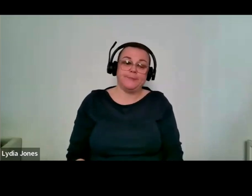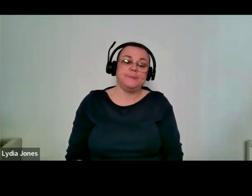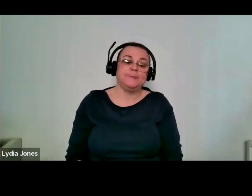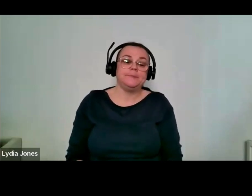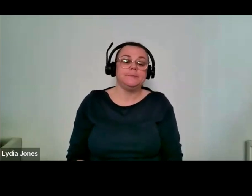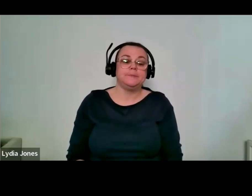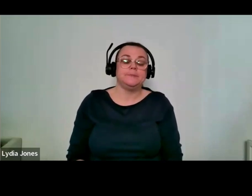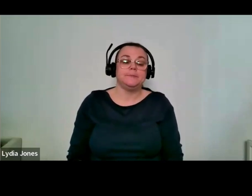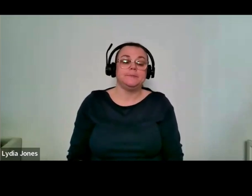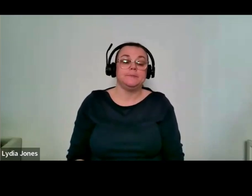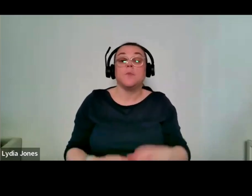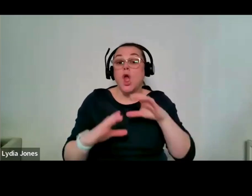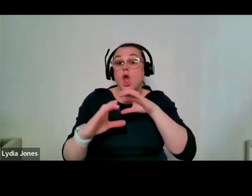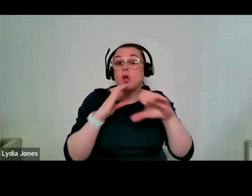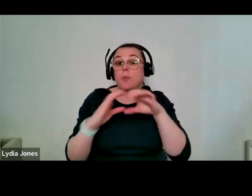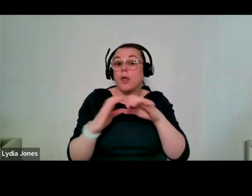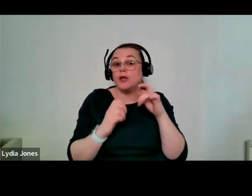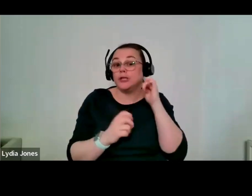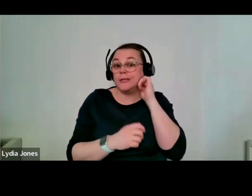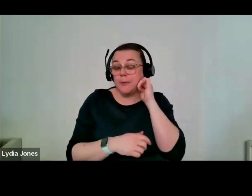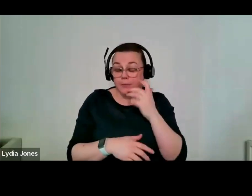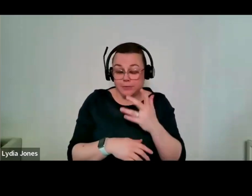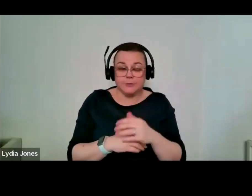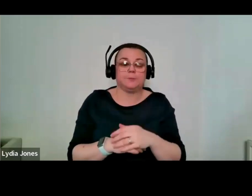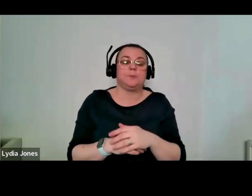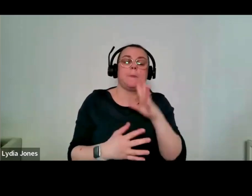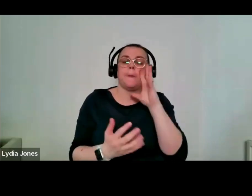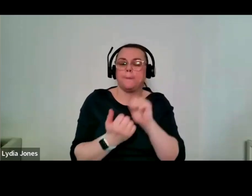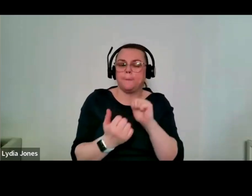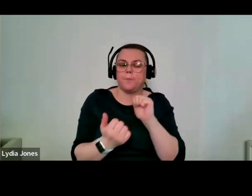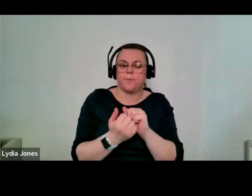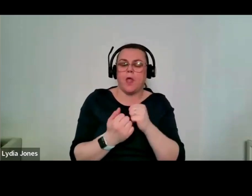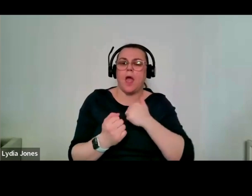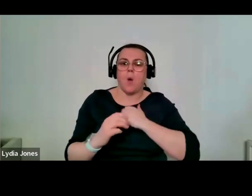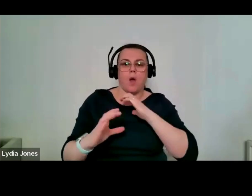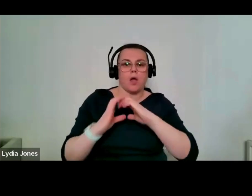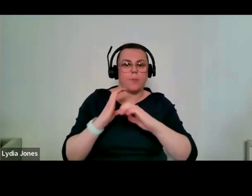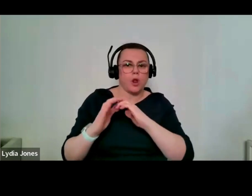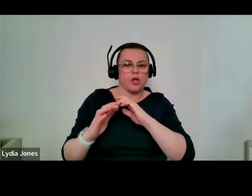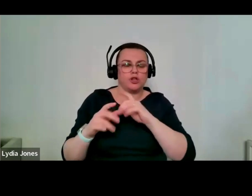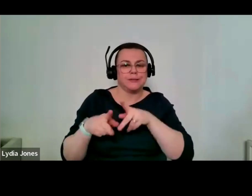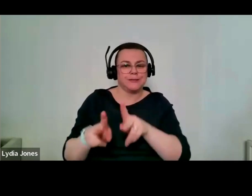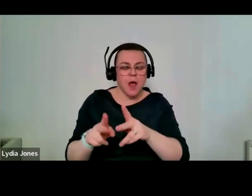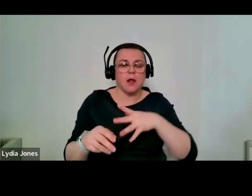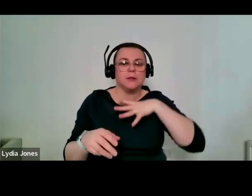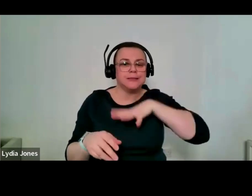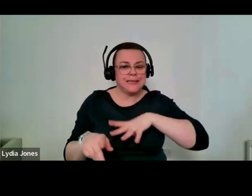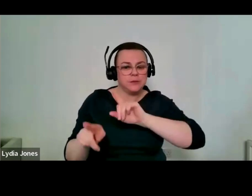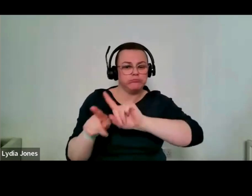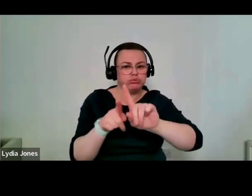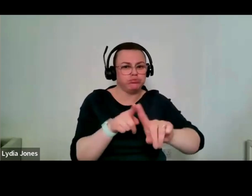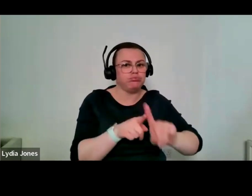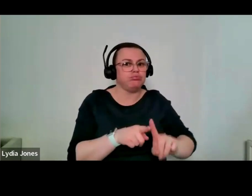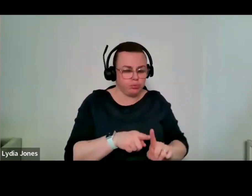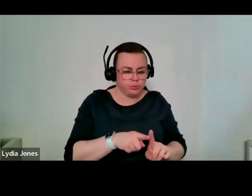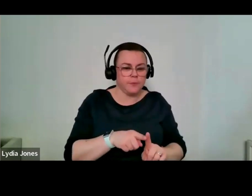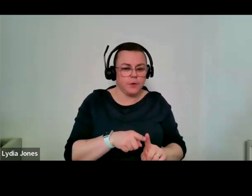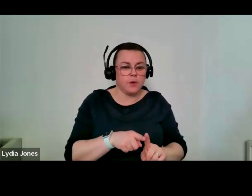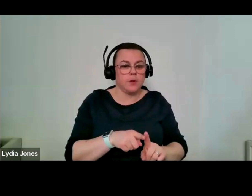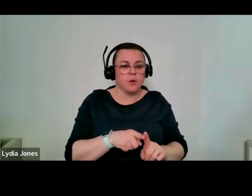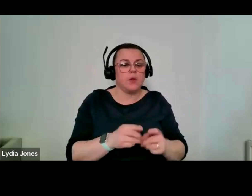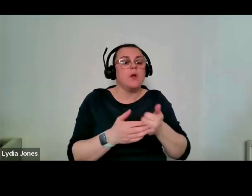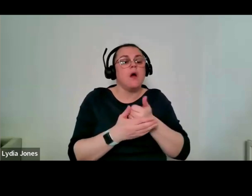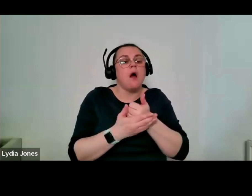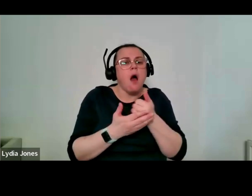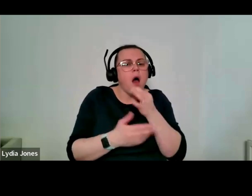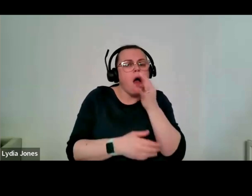In terms of communication tip, always remember that our communication styles and needs vary. So always ask